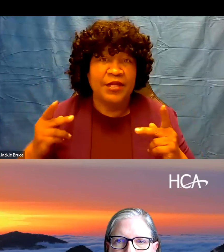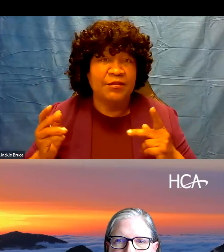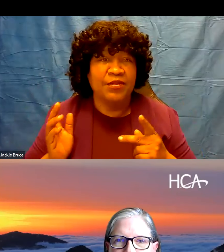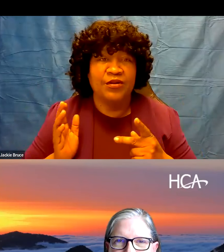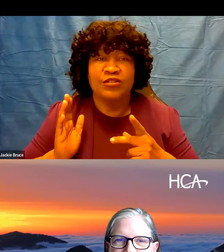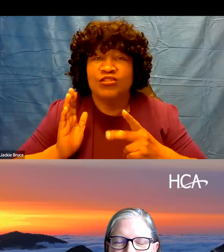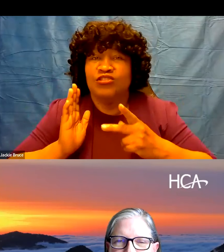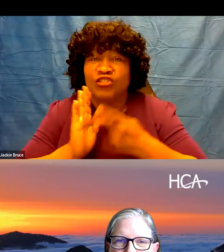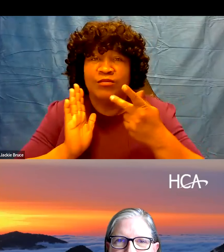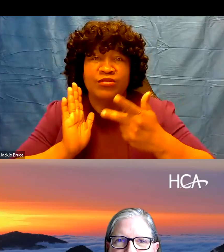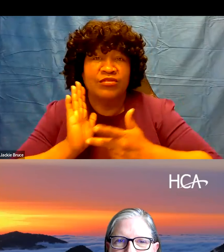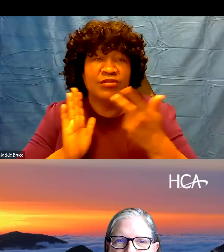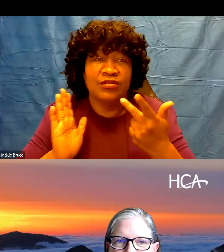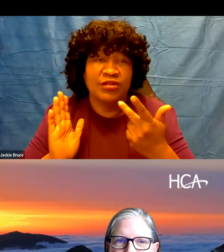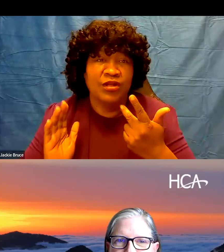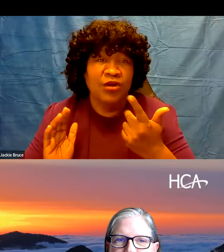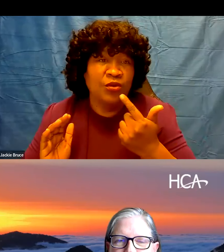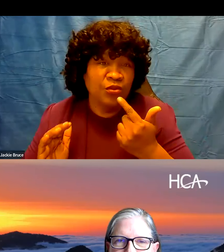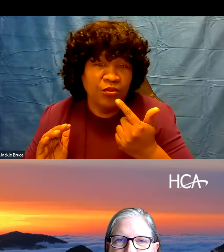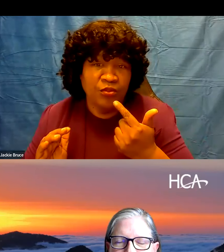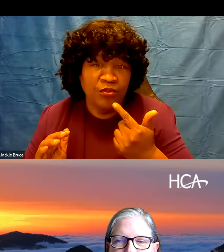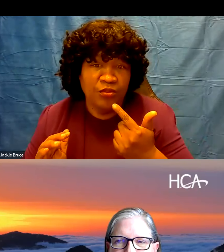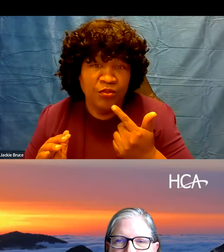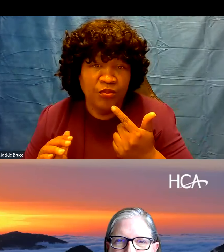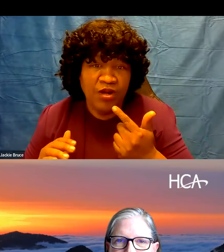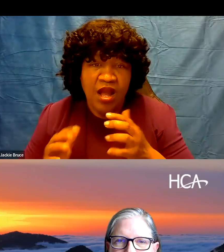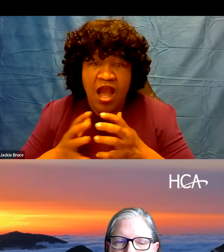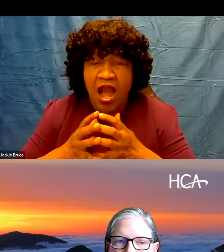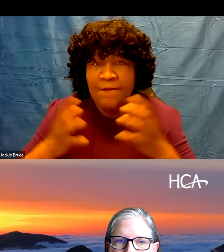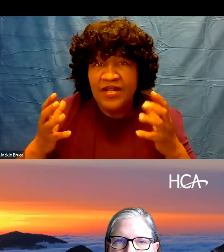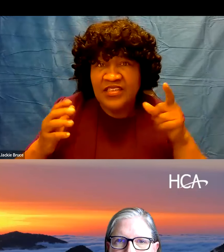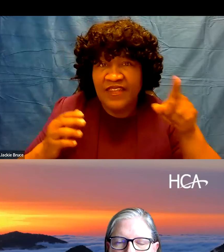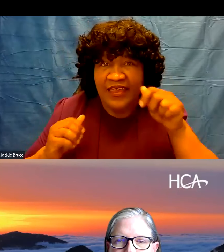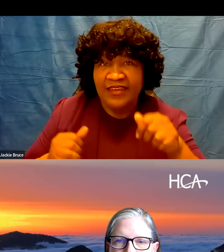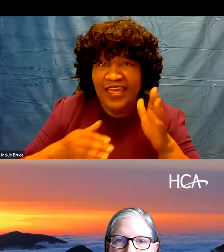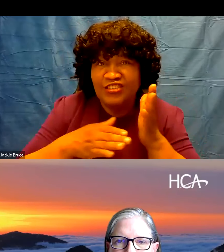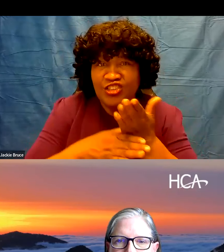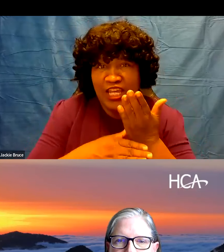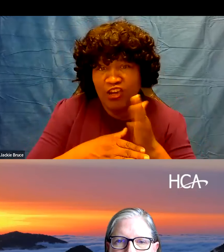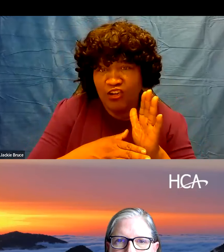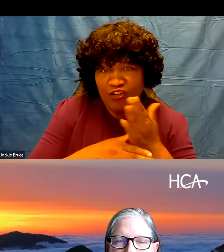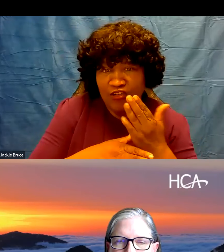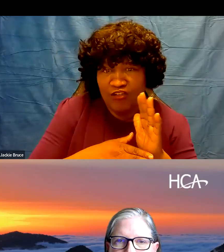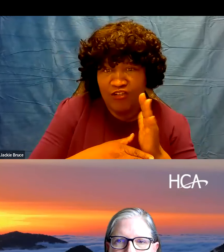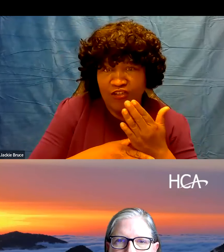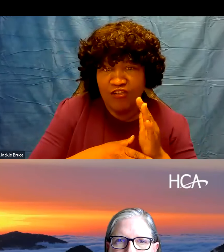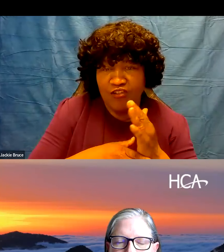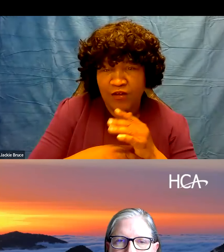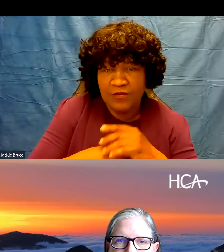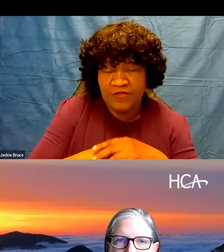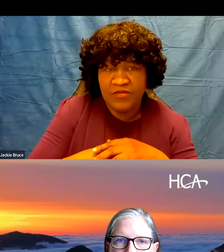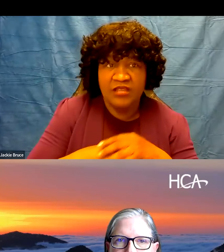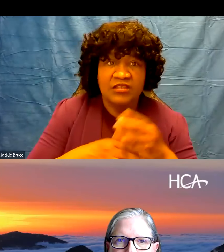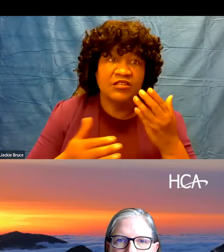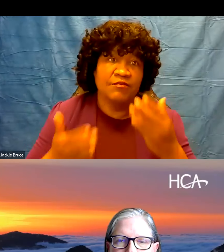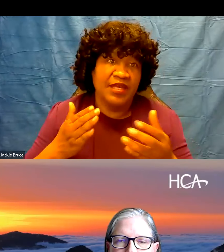checked to see where like I'm at or like how much they can share. So and so that might